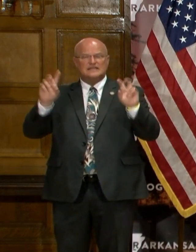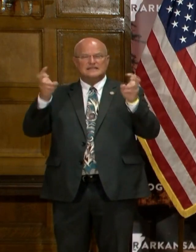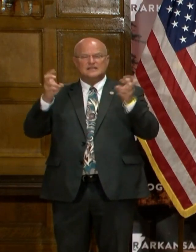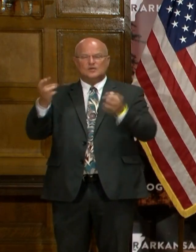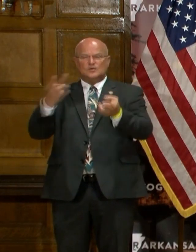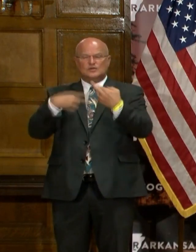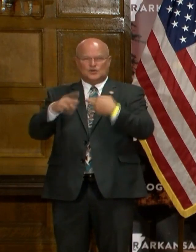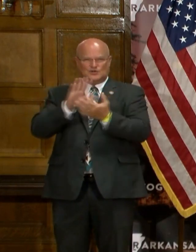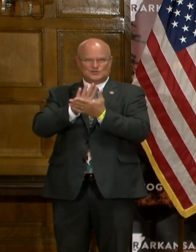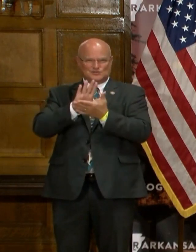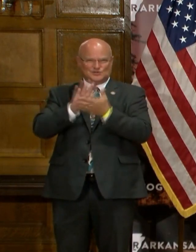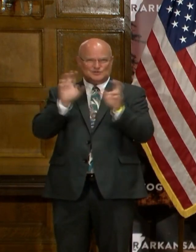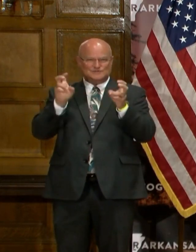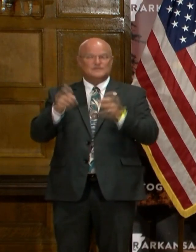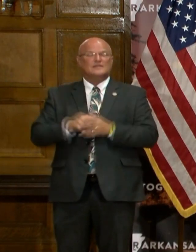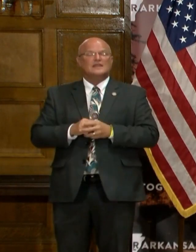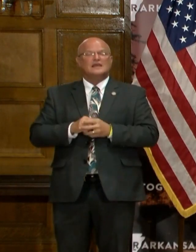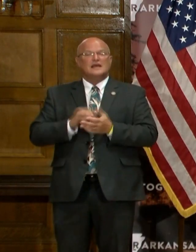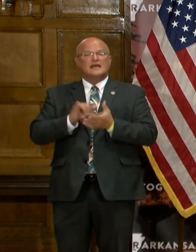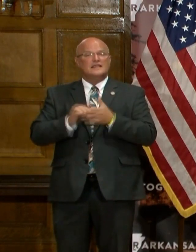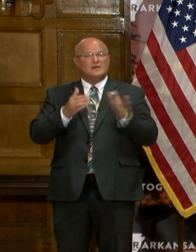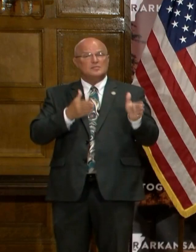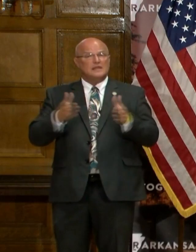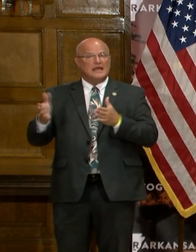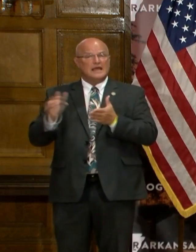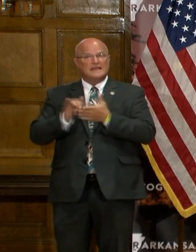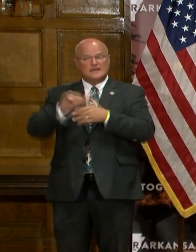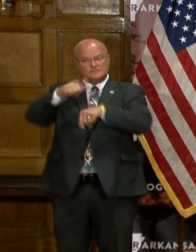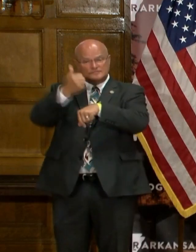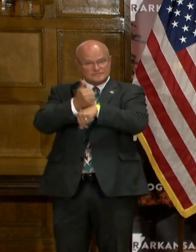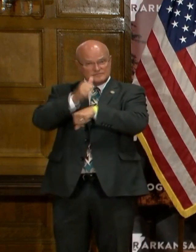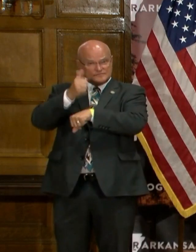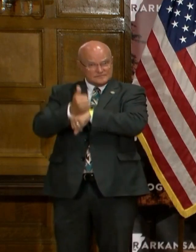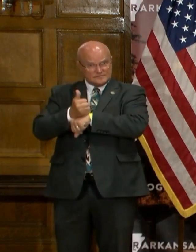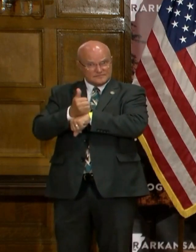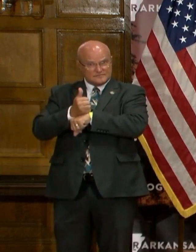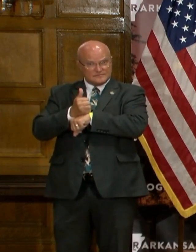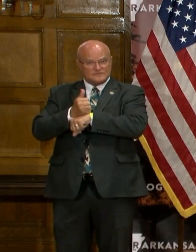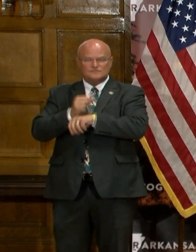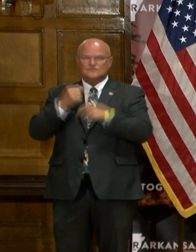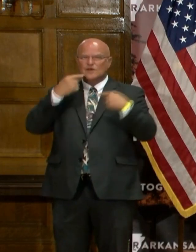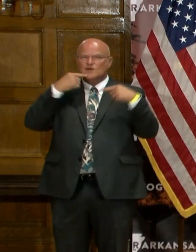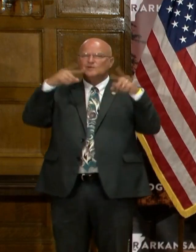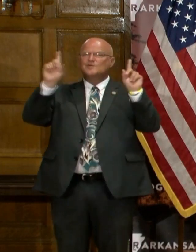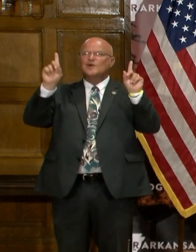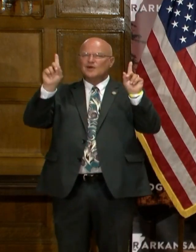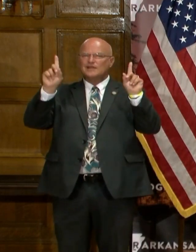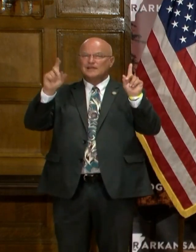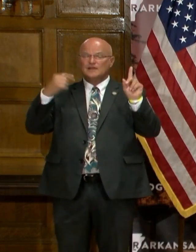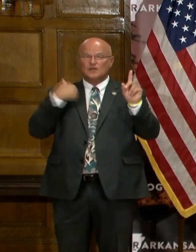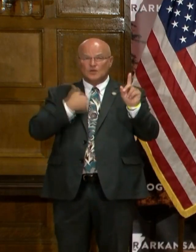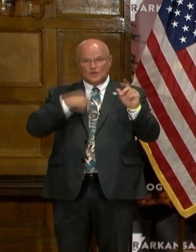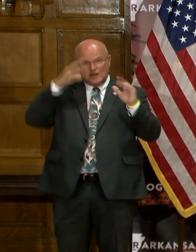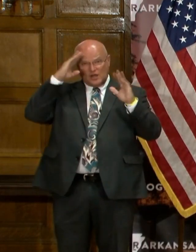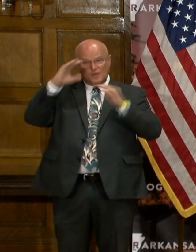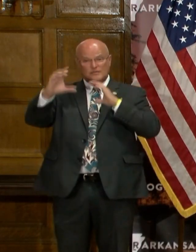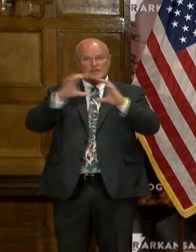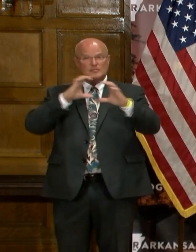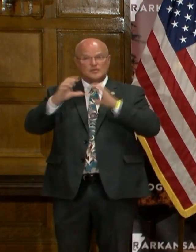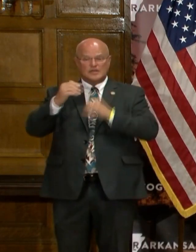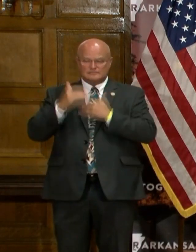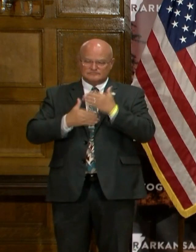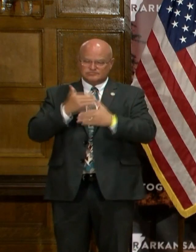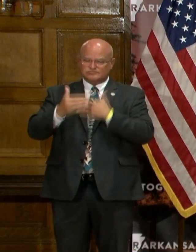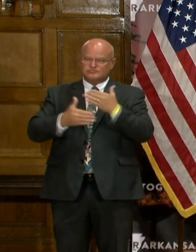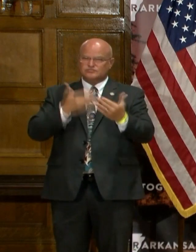school. The plans that were put in place are working as we had hoped. The communication process